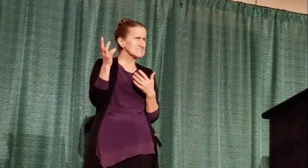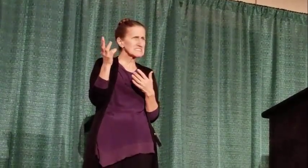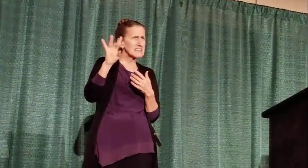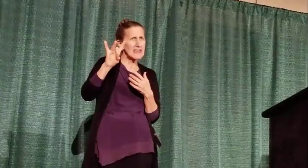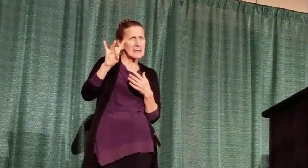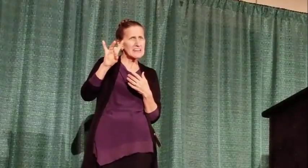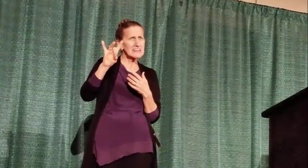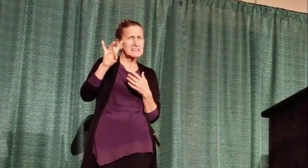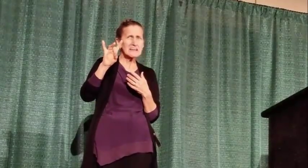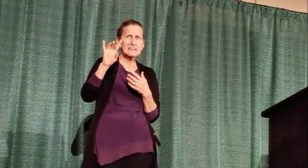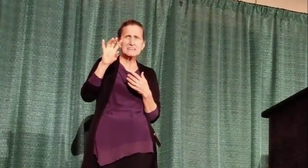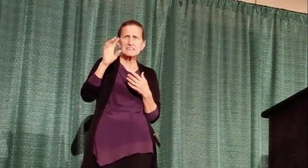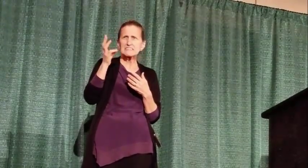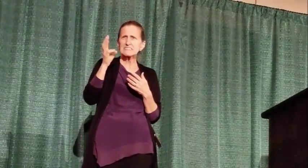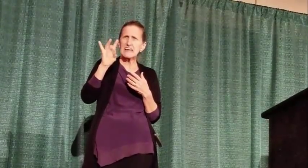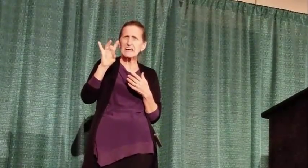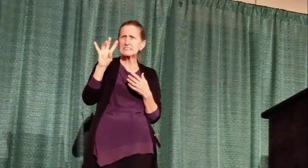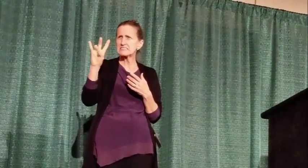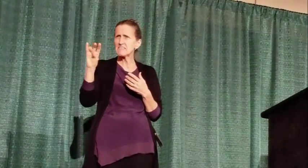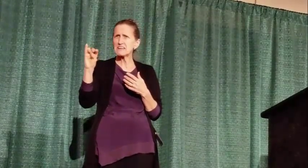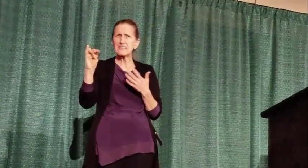1968, 1970,